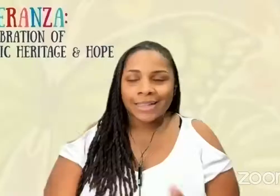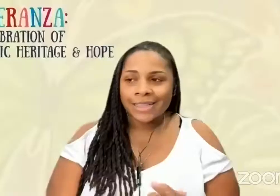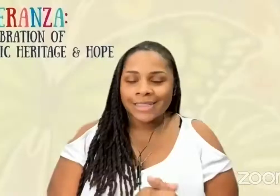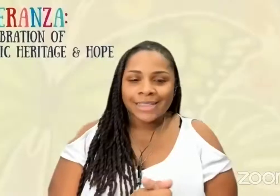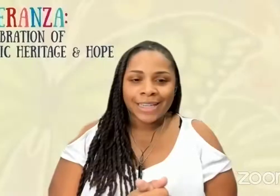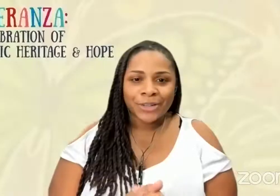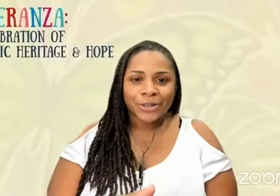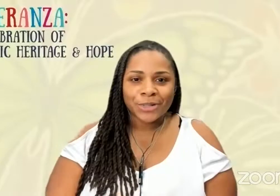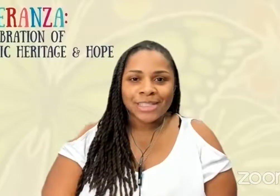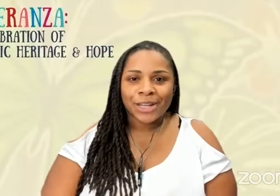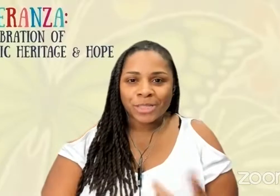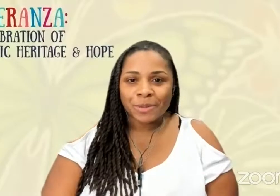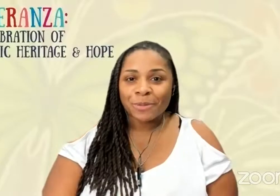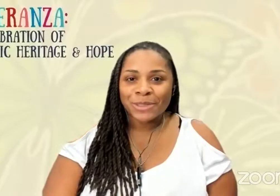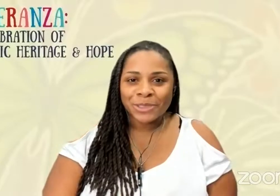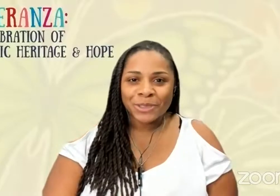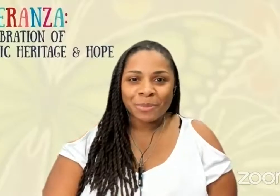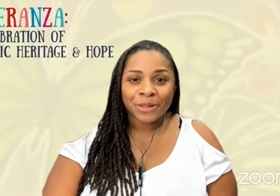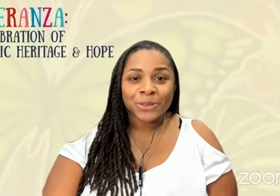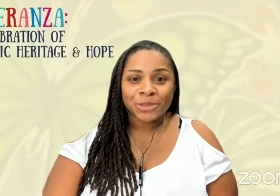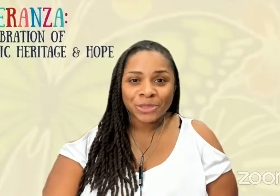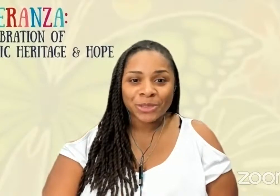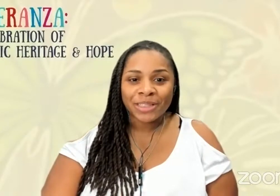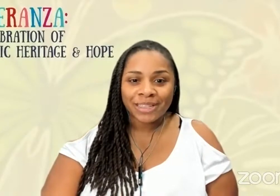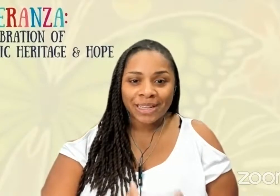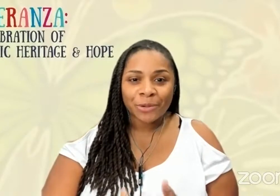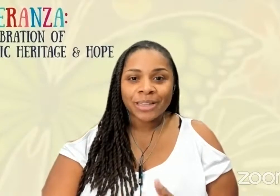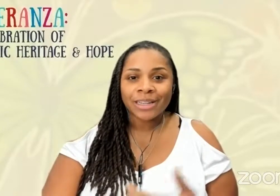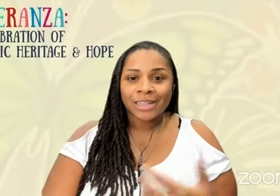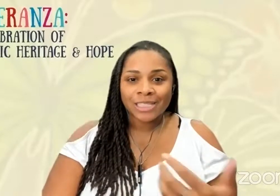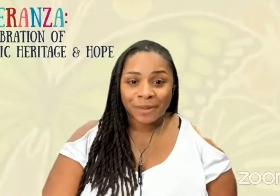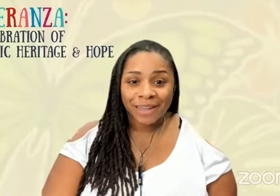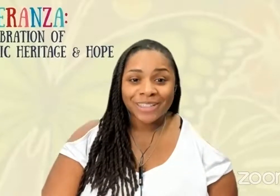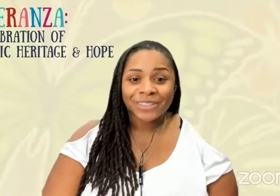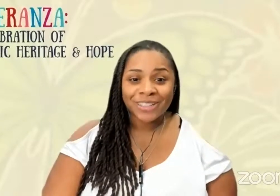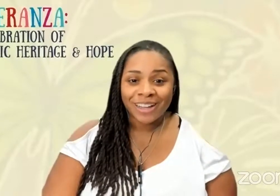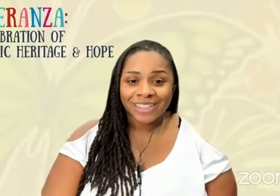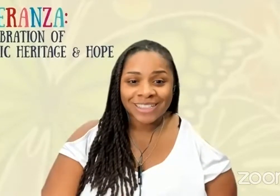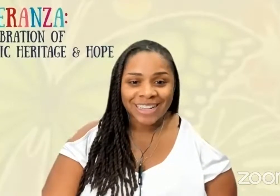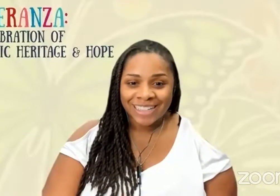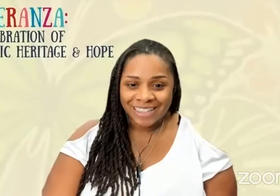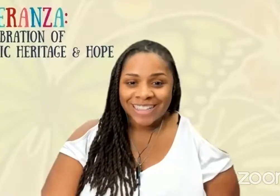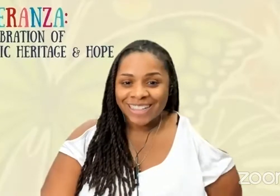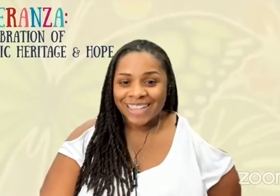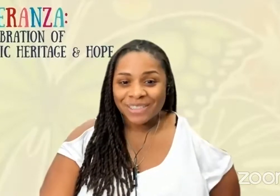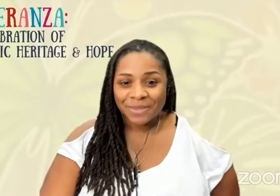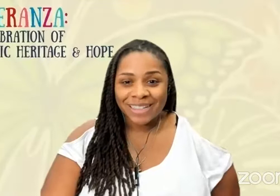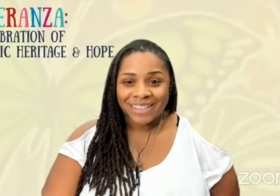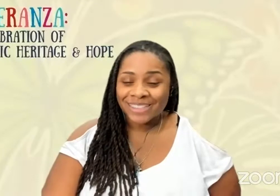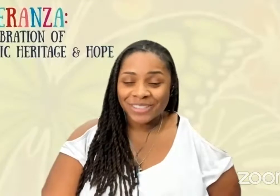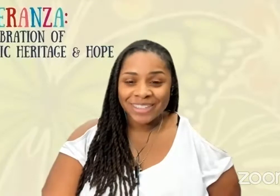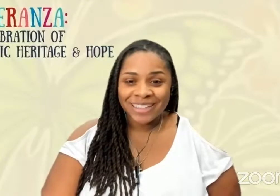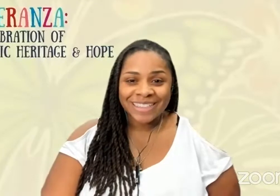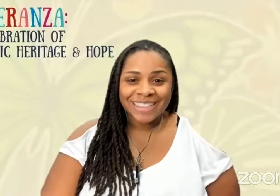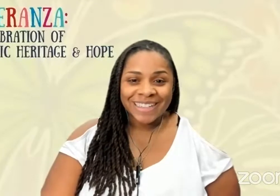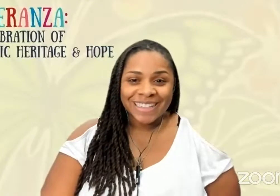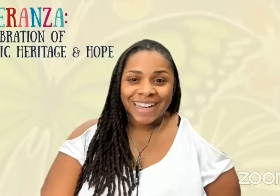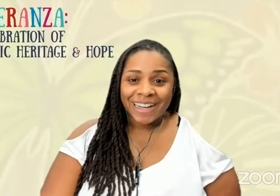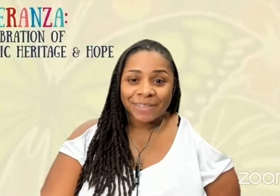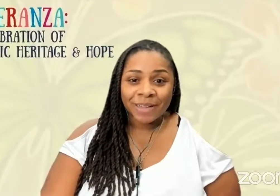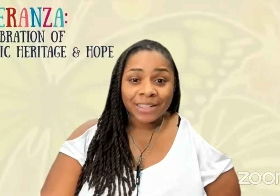Yeah, it's kind of like the saying, it's not always about what you know, about who you know, that networking and expanding your knowledge, that's amazing, that's